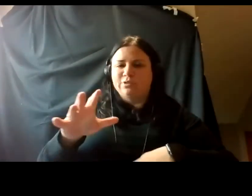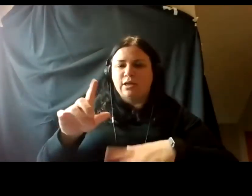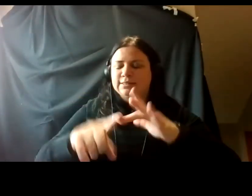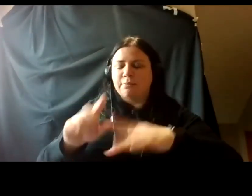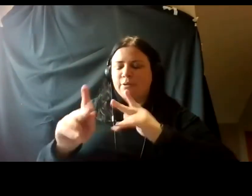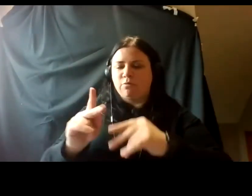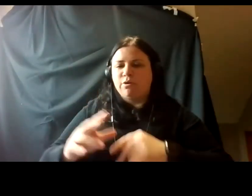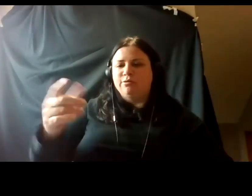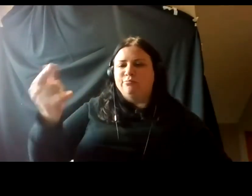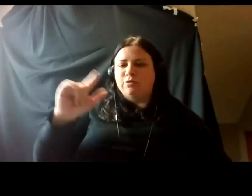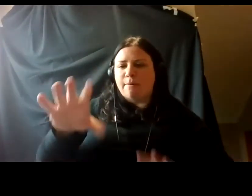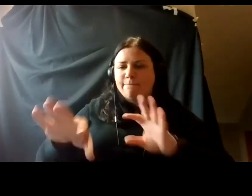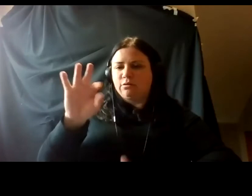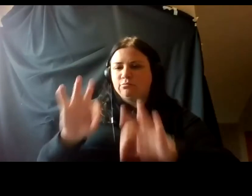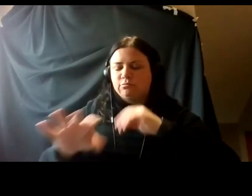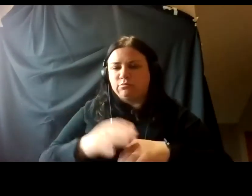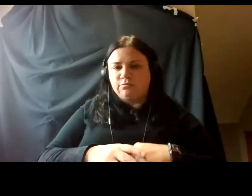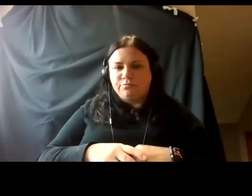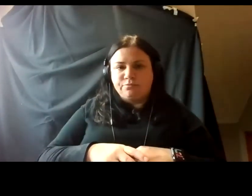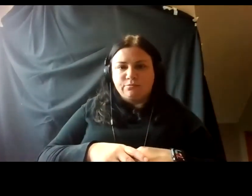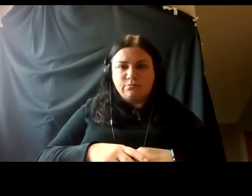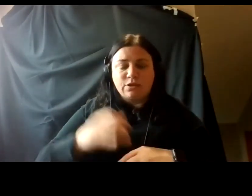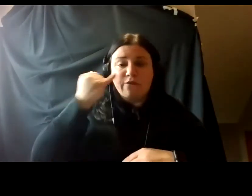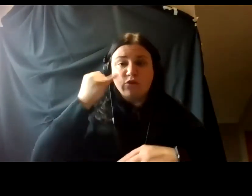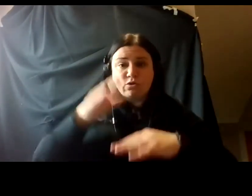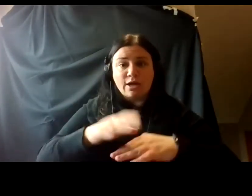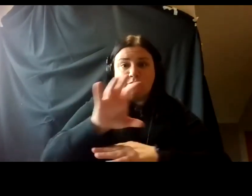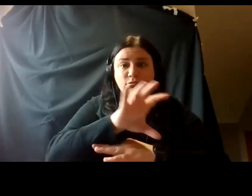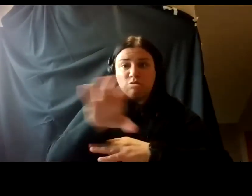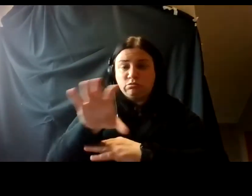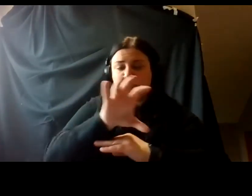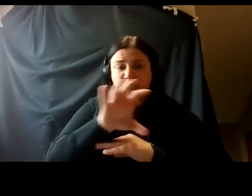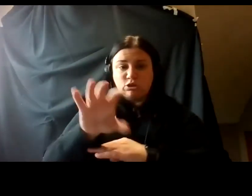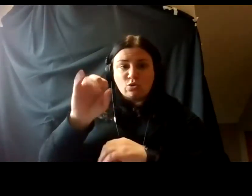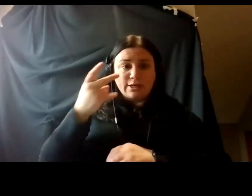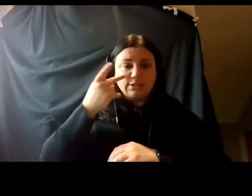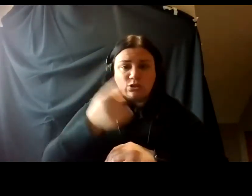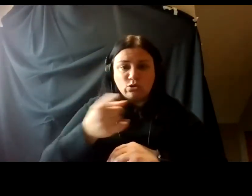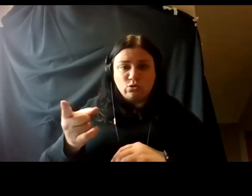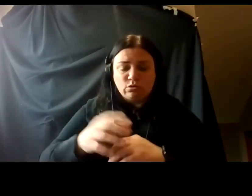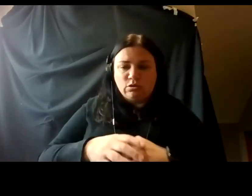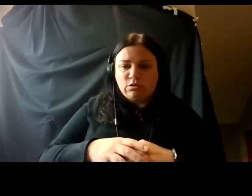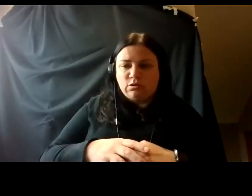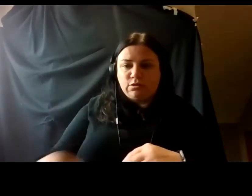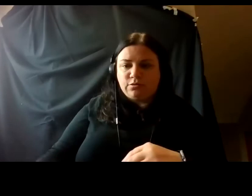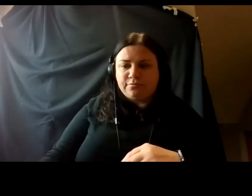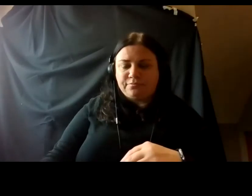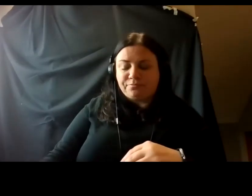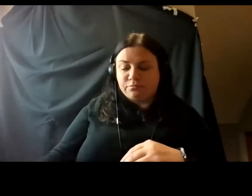hurt Renee. anybody's feelings. Are you all, and if you're all on, just put your cameras on so I can see you. So we have Carrie.